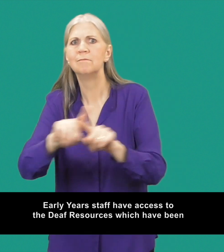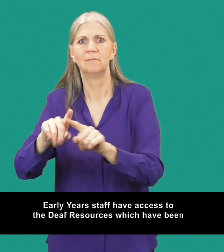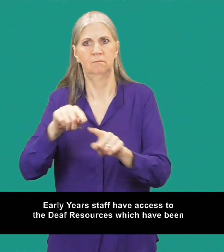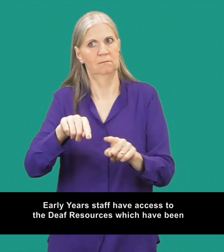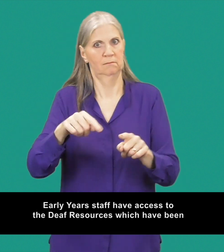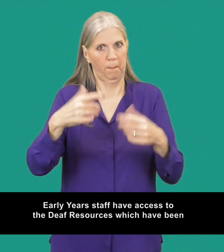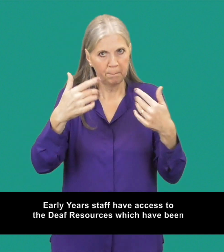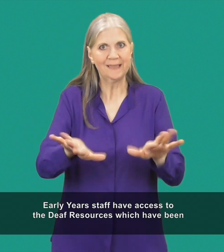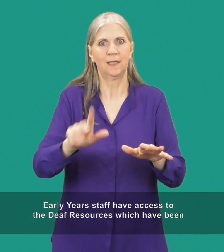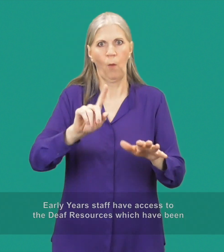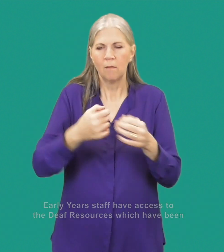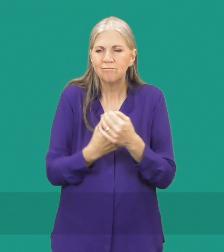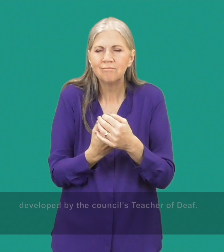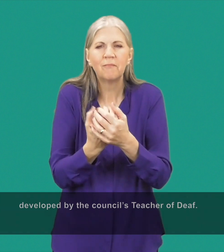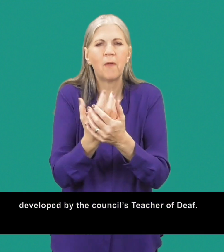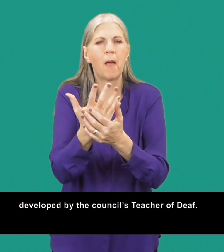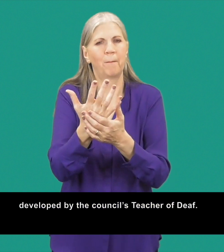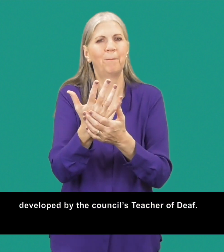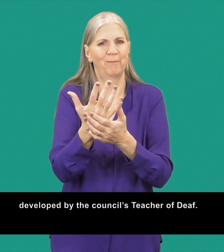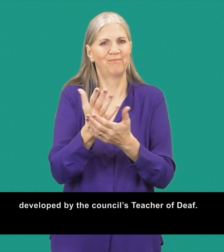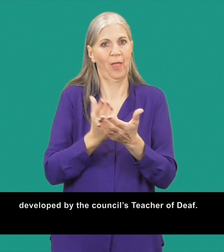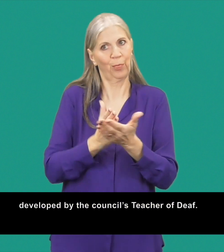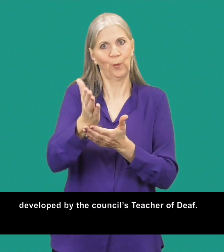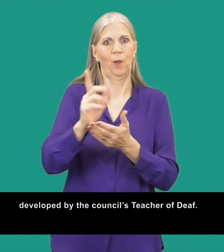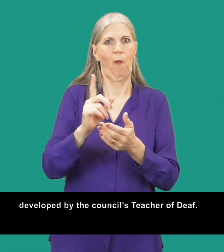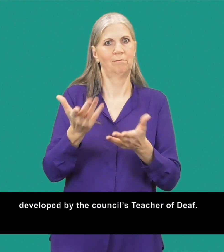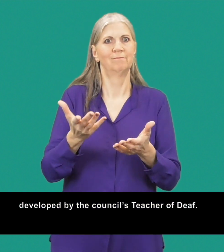developed by the Council's Teacher of the Deaf.